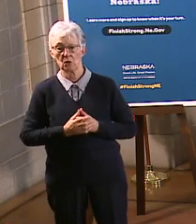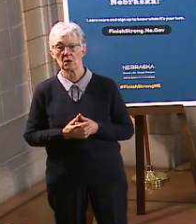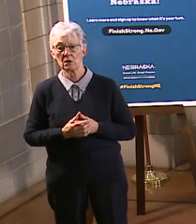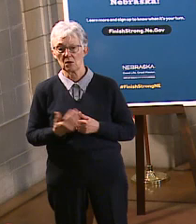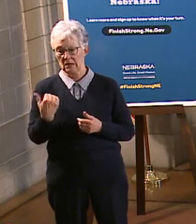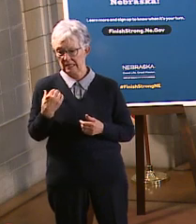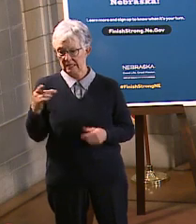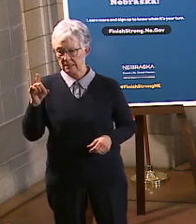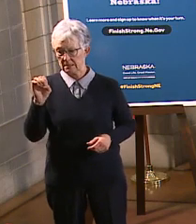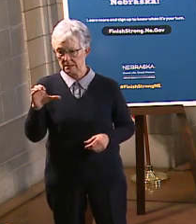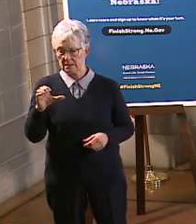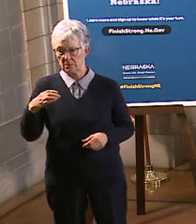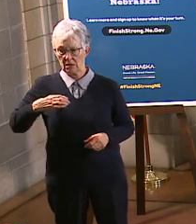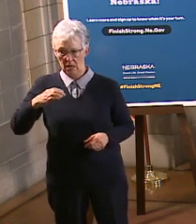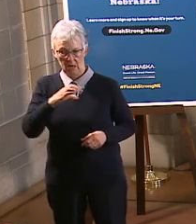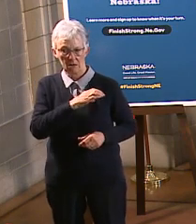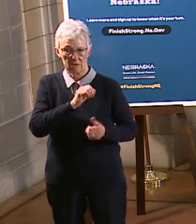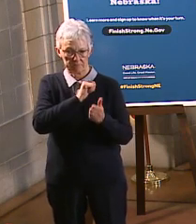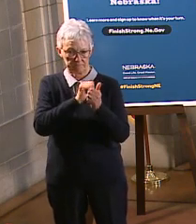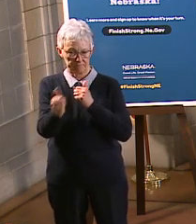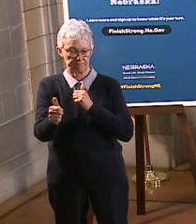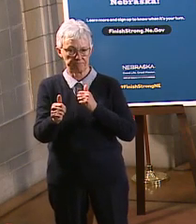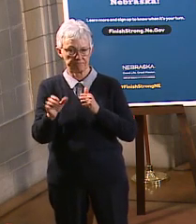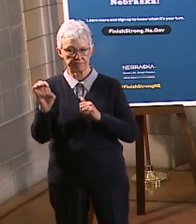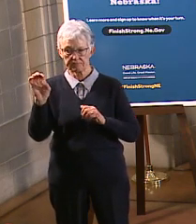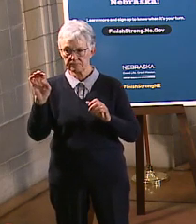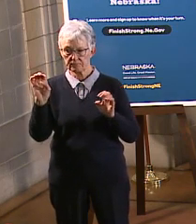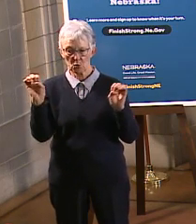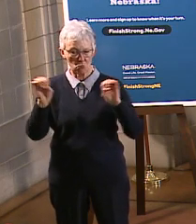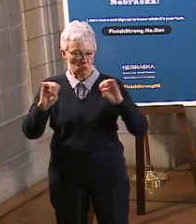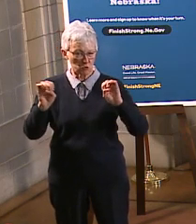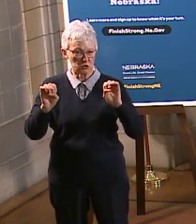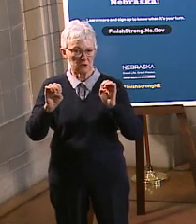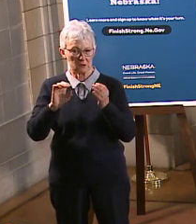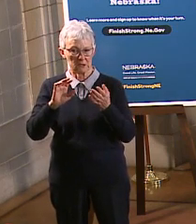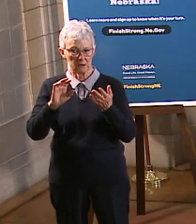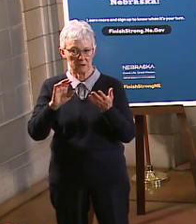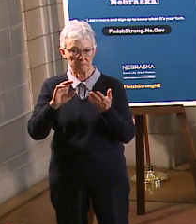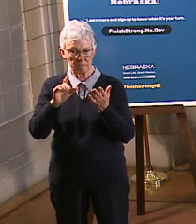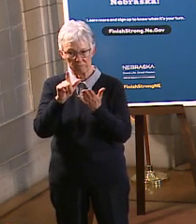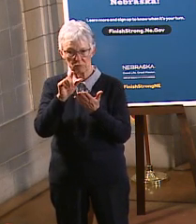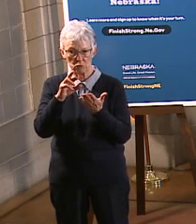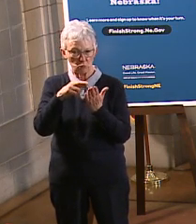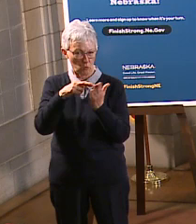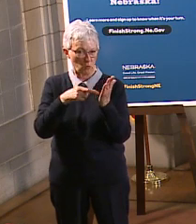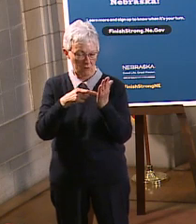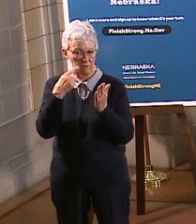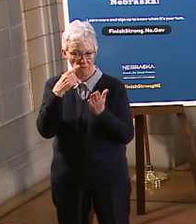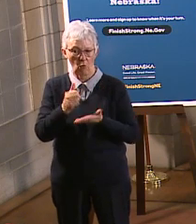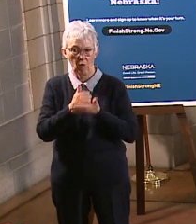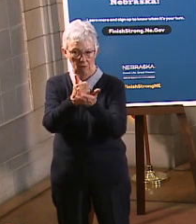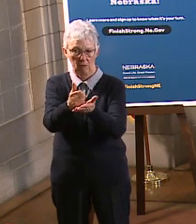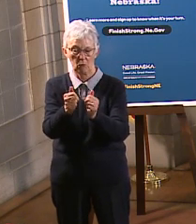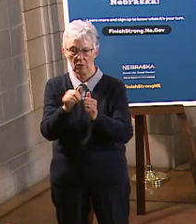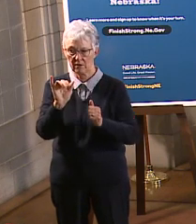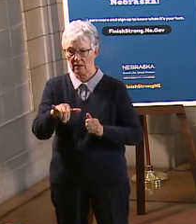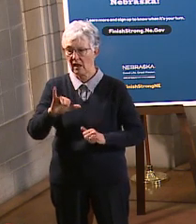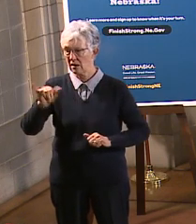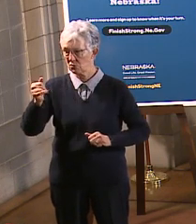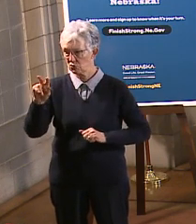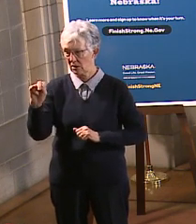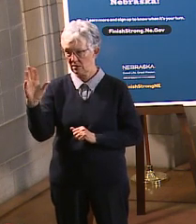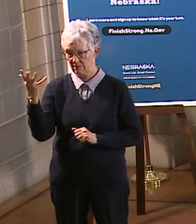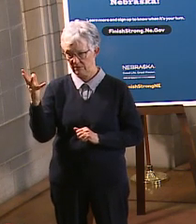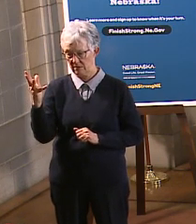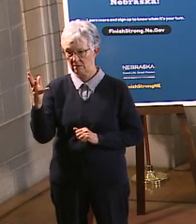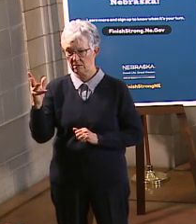passed one of the emergency packages to be able to help with that. And on January 5th, the Treasury Department